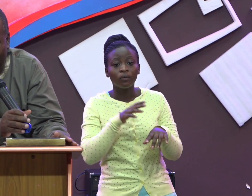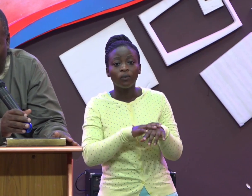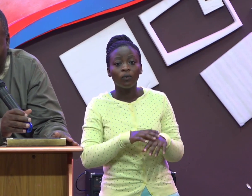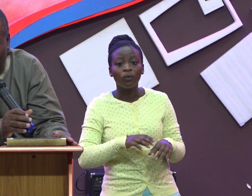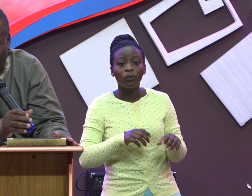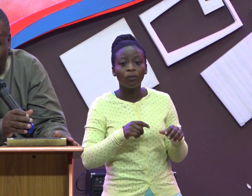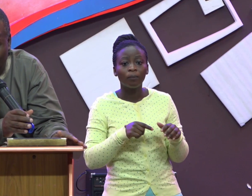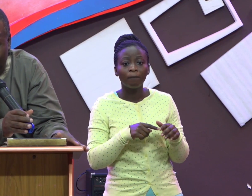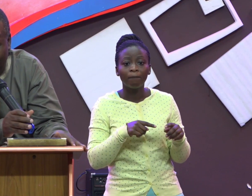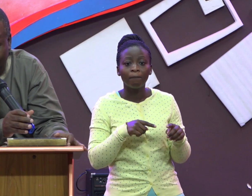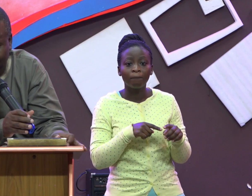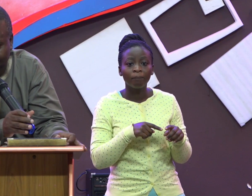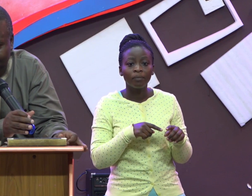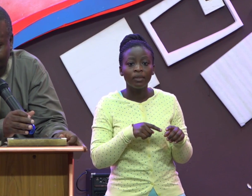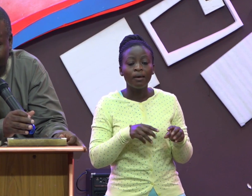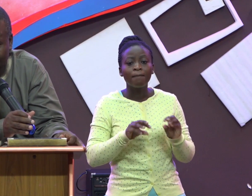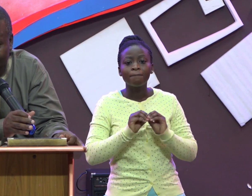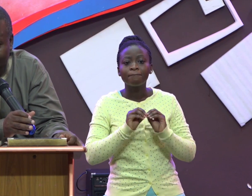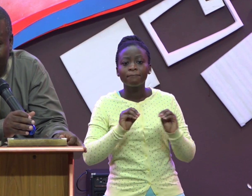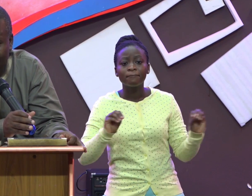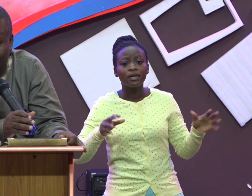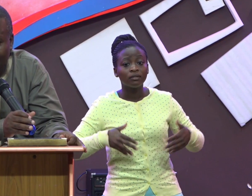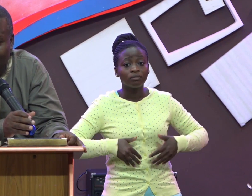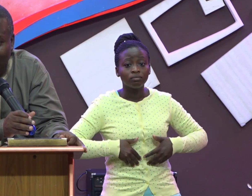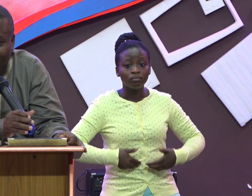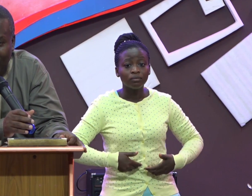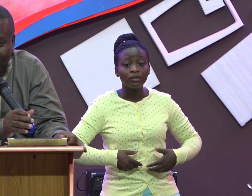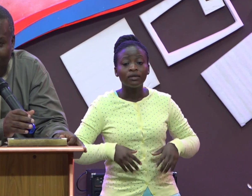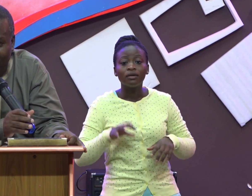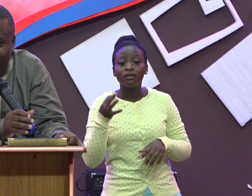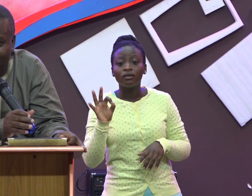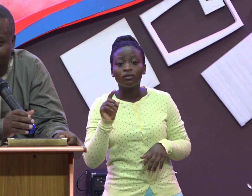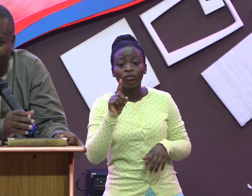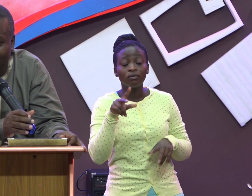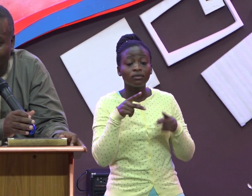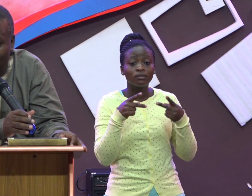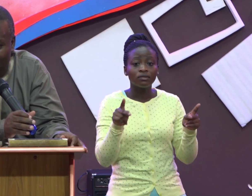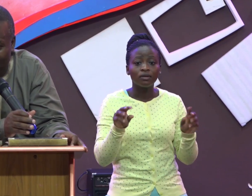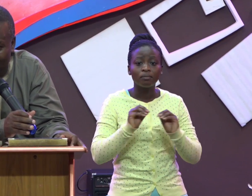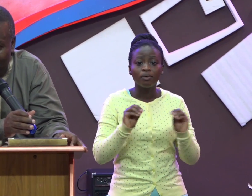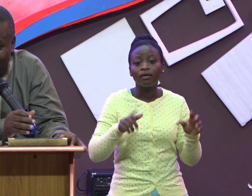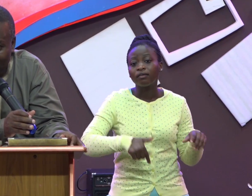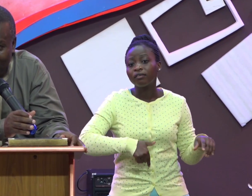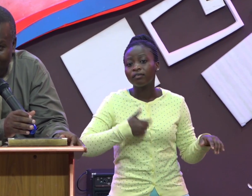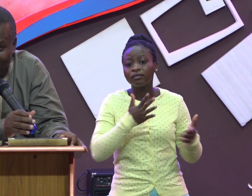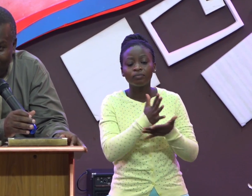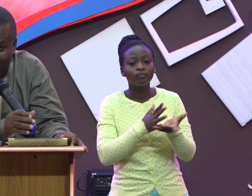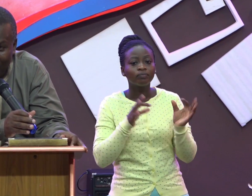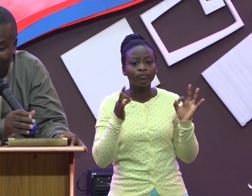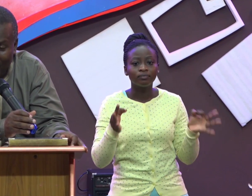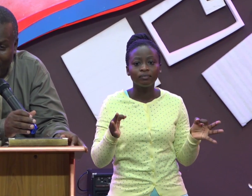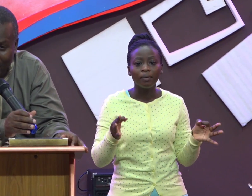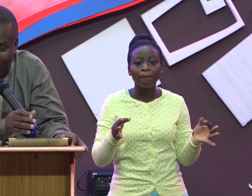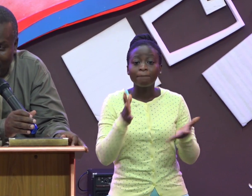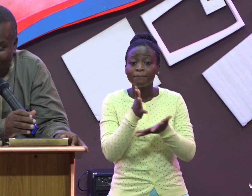And don't be discouraged when you're beginning and you're not feeling anything. Because even a phone that lost